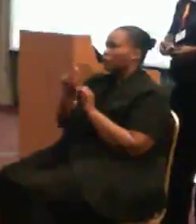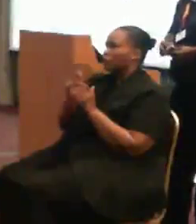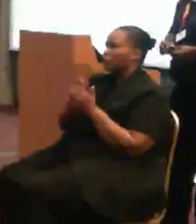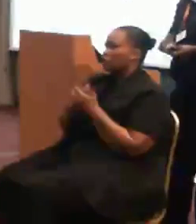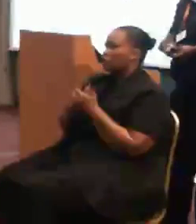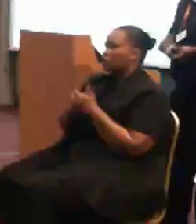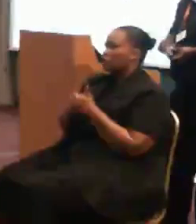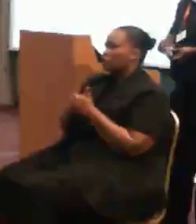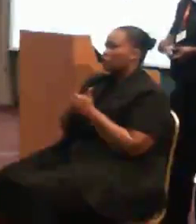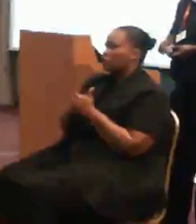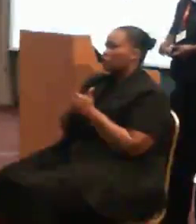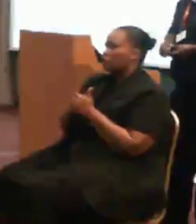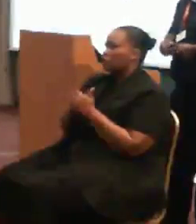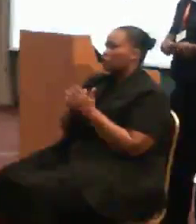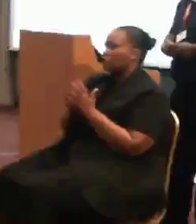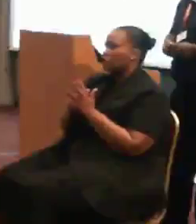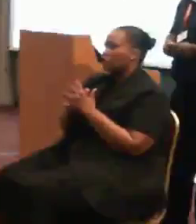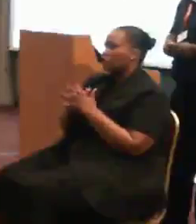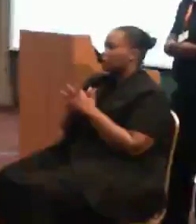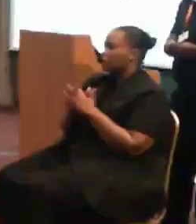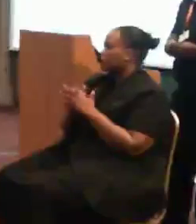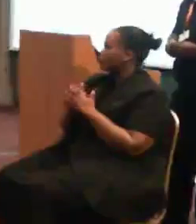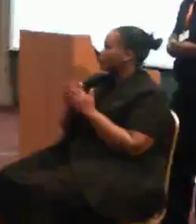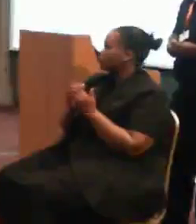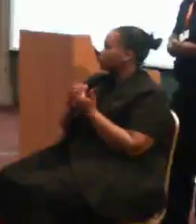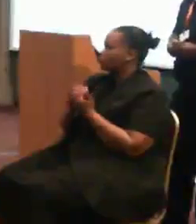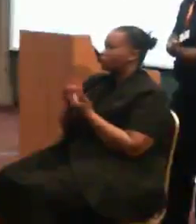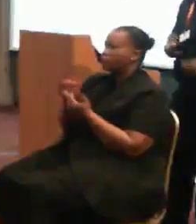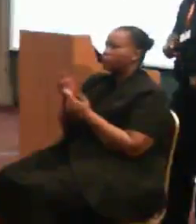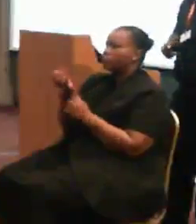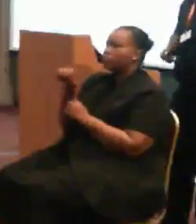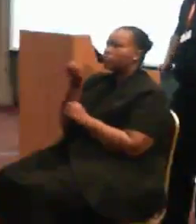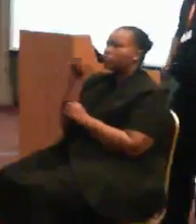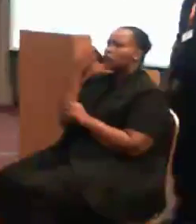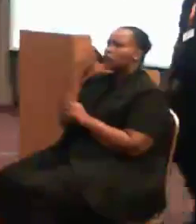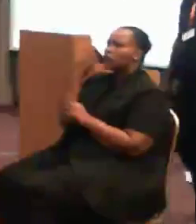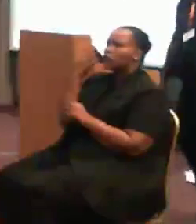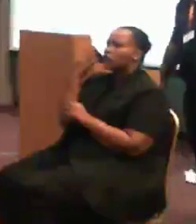Oh, sorry. This slide is trying to mimic